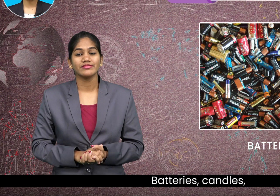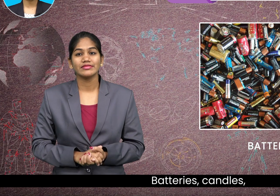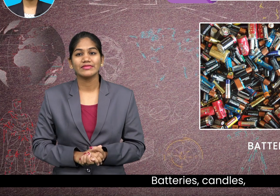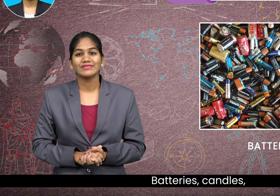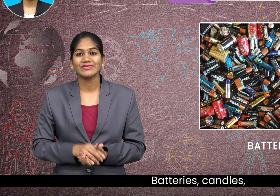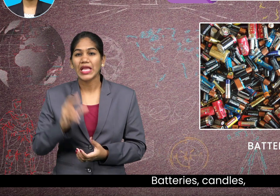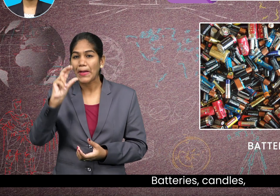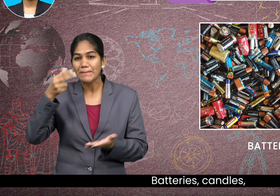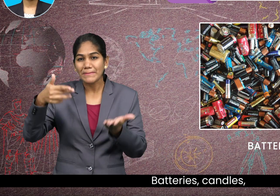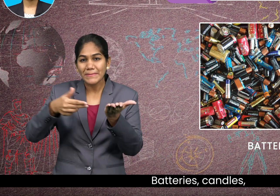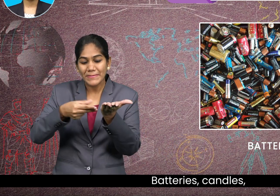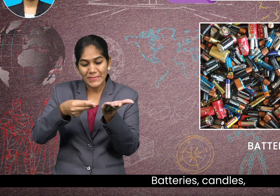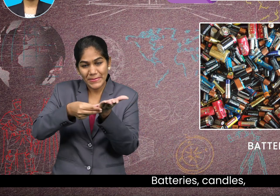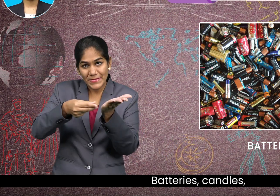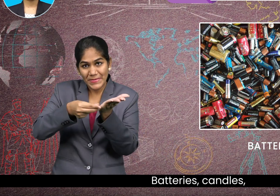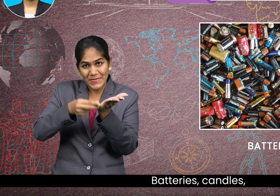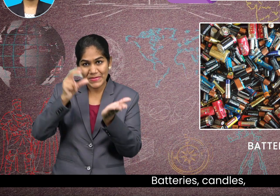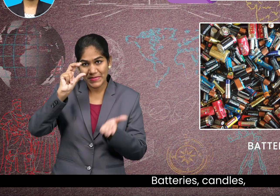batteries,